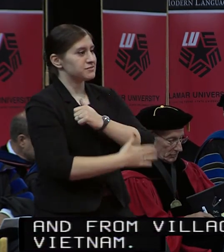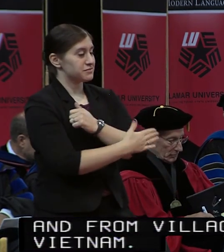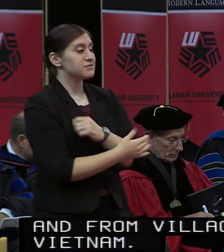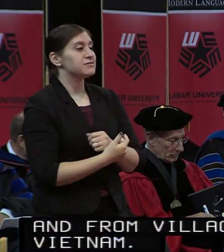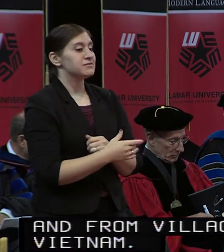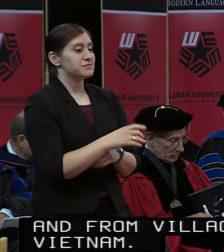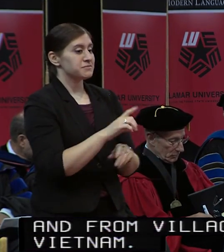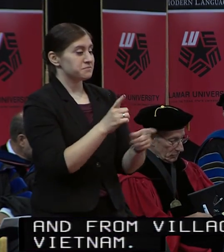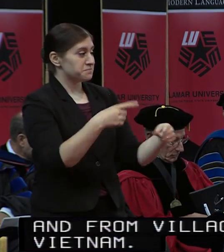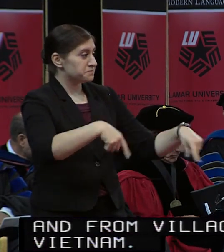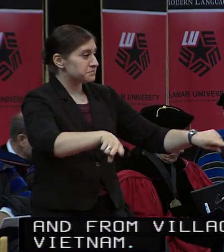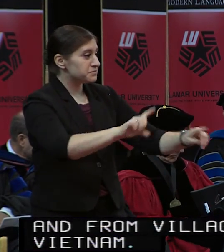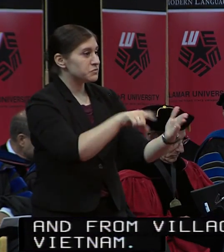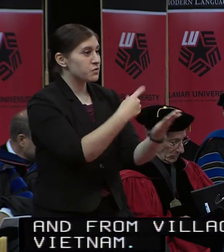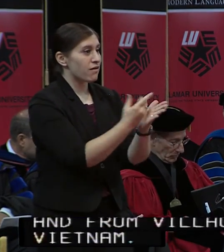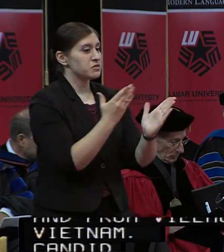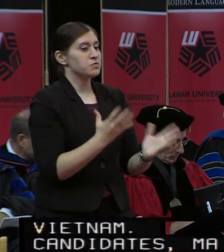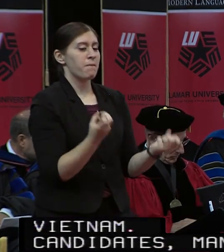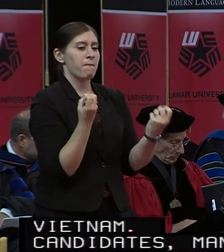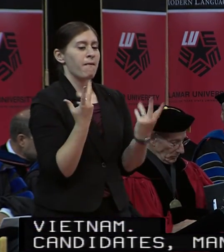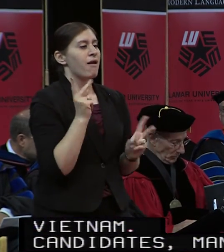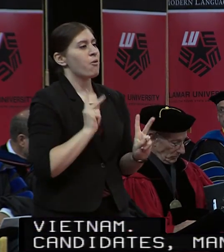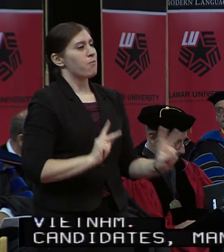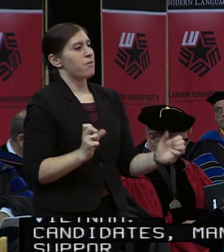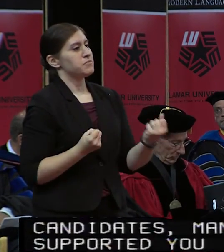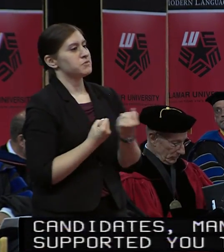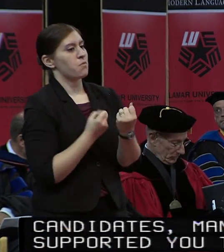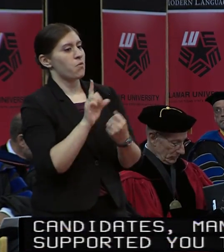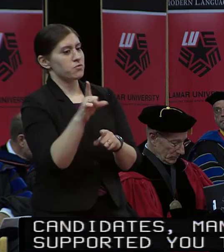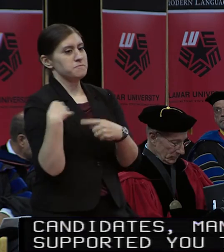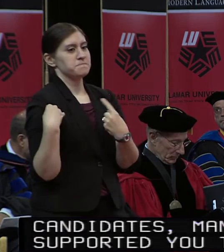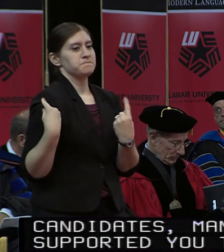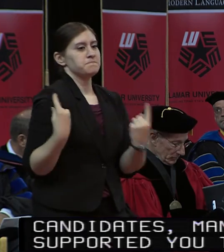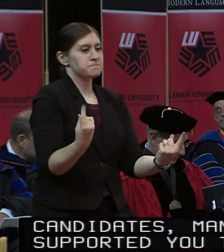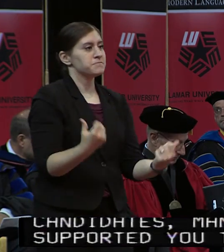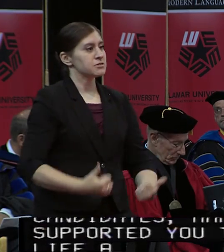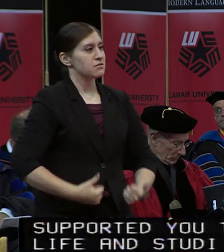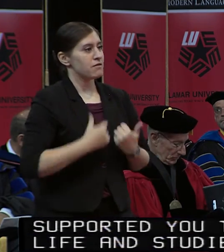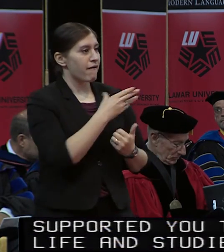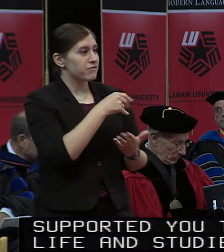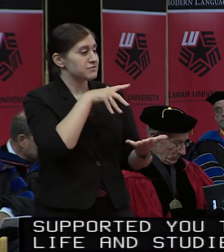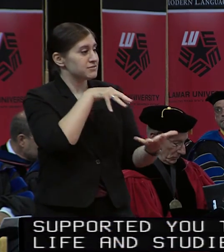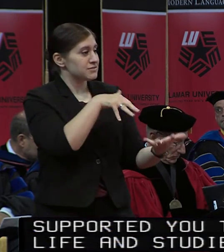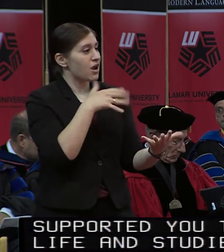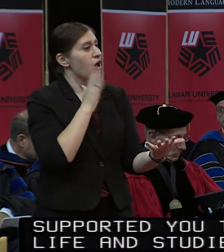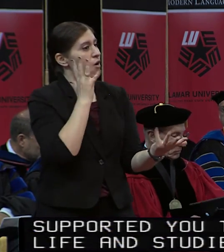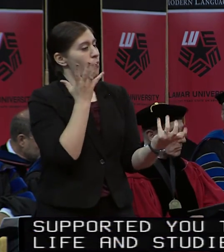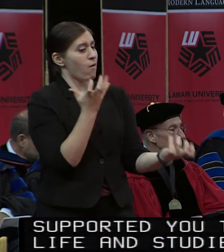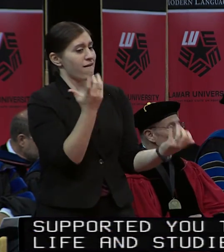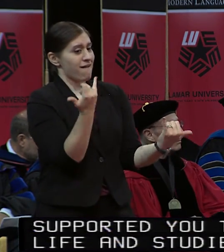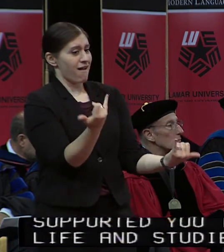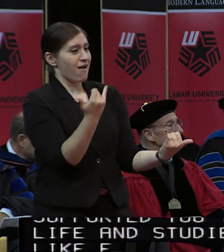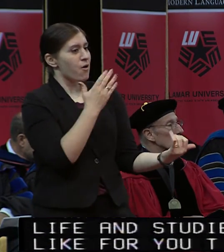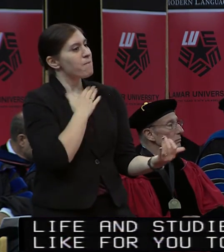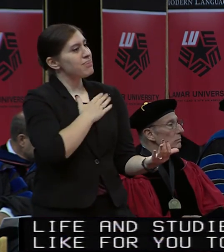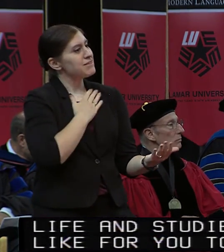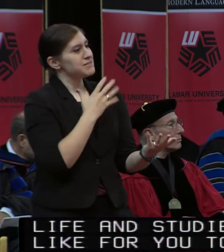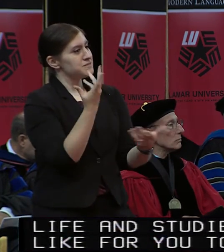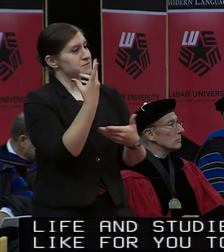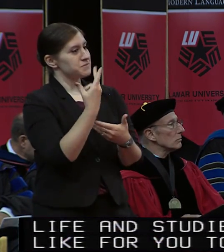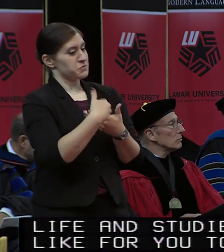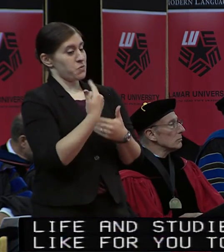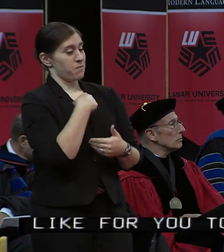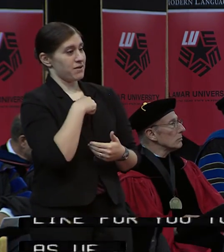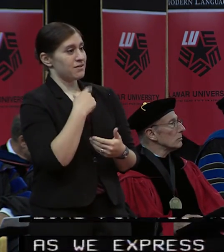Candidates, many people have supported you throughout your life and studies, and I would like for you to please join me as